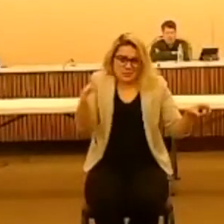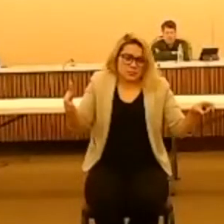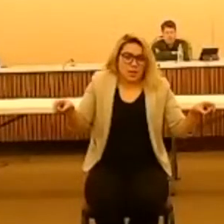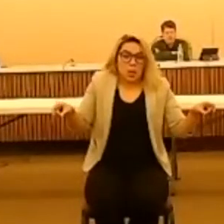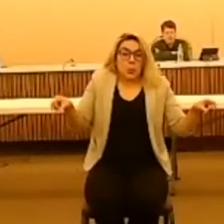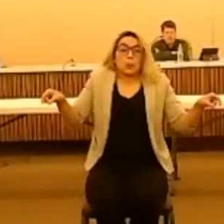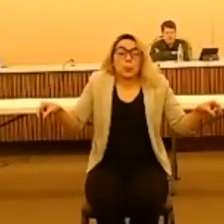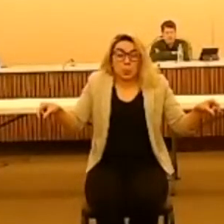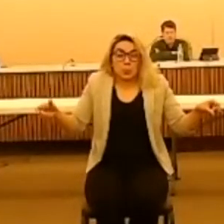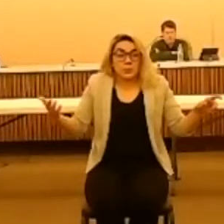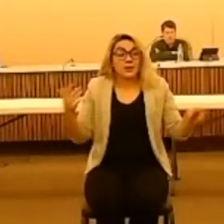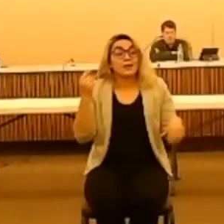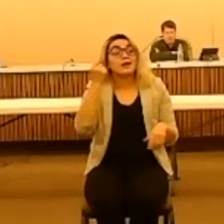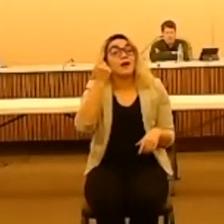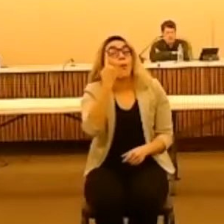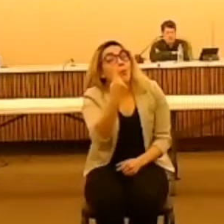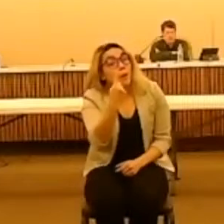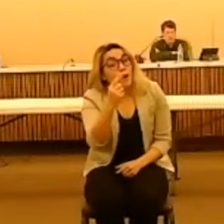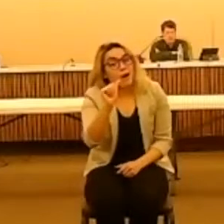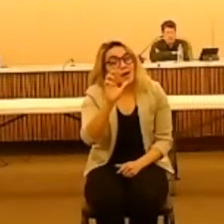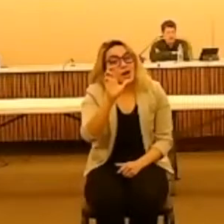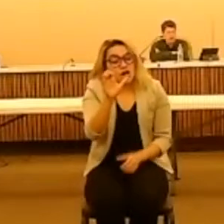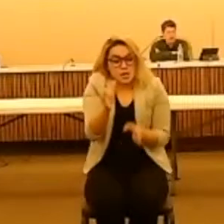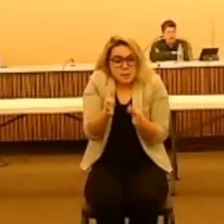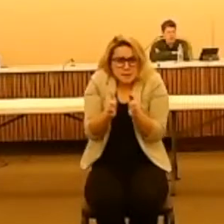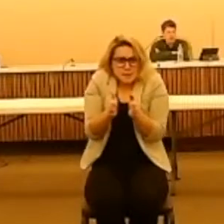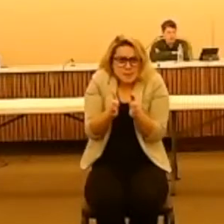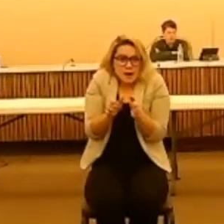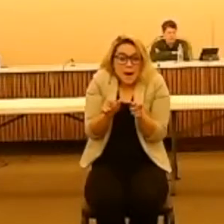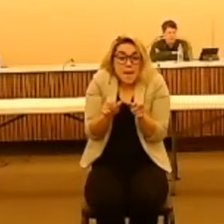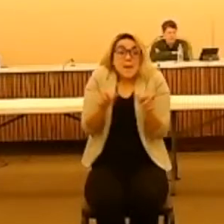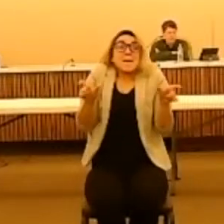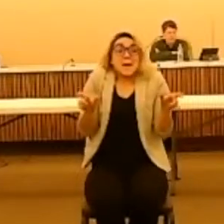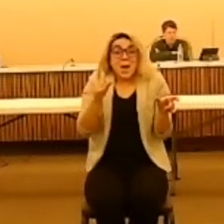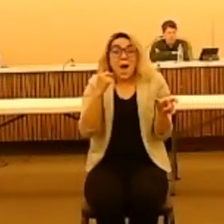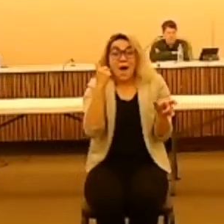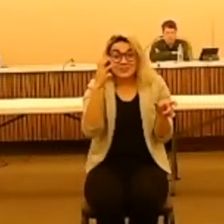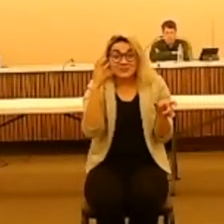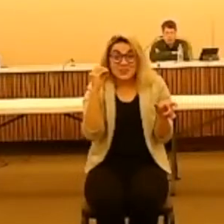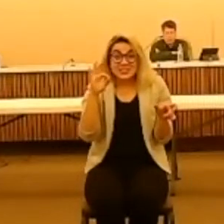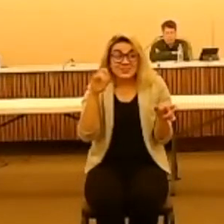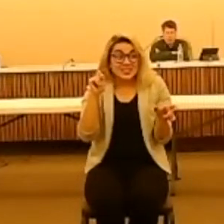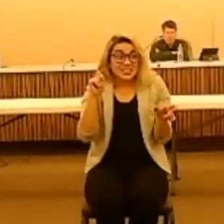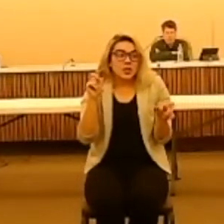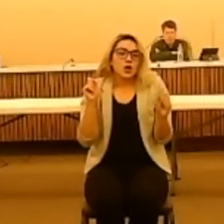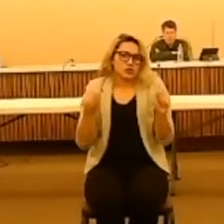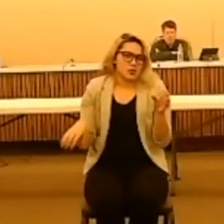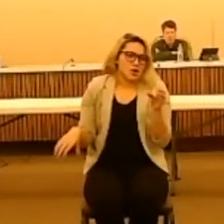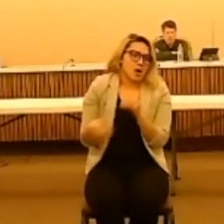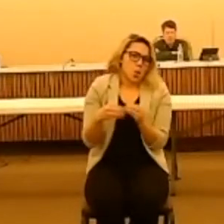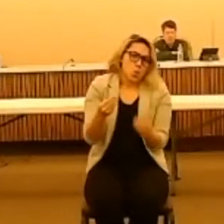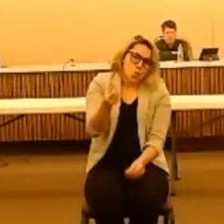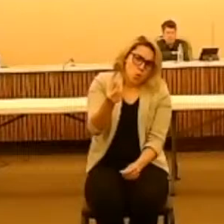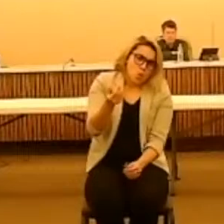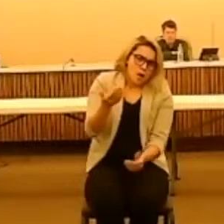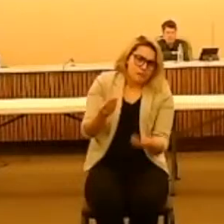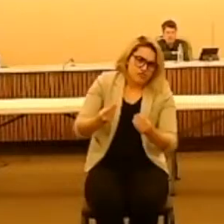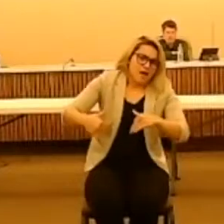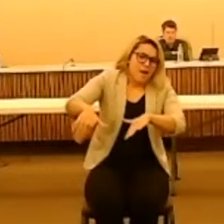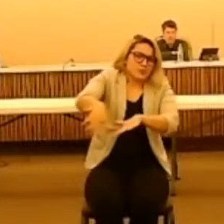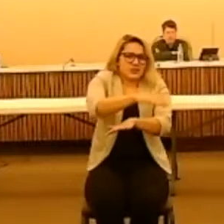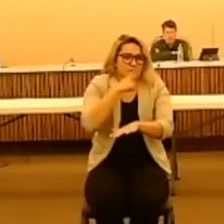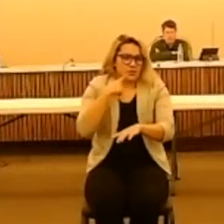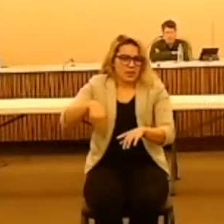that 150-foot buffer could impose a significant burden on the property owners. Now, again,